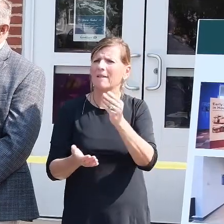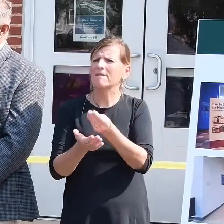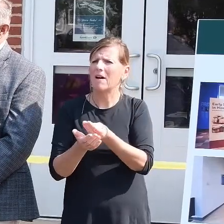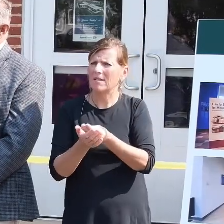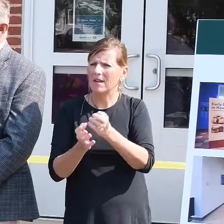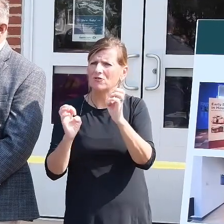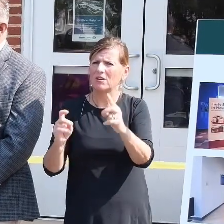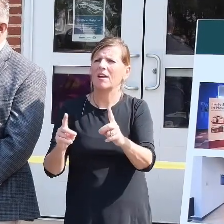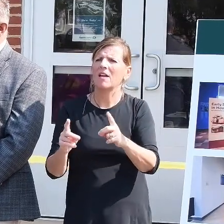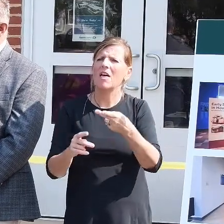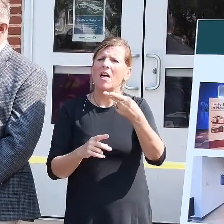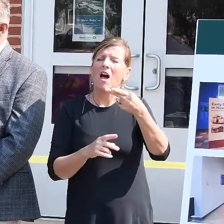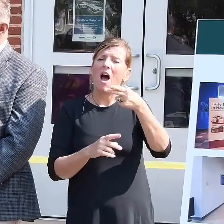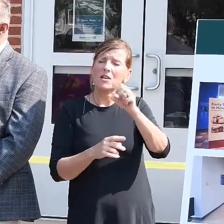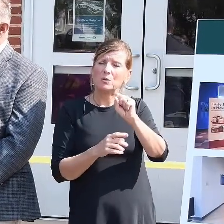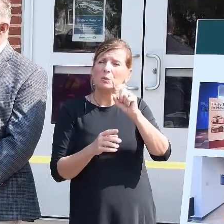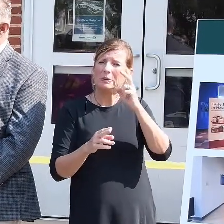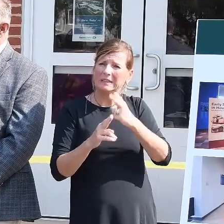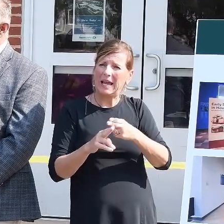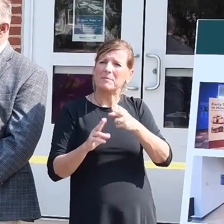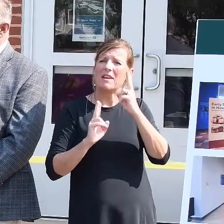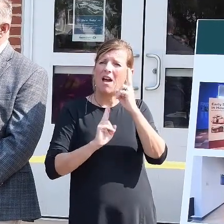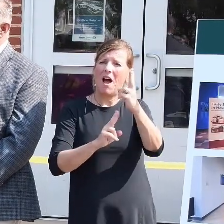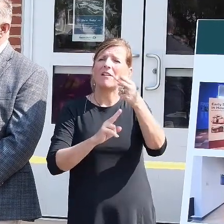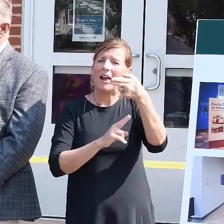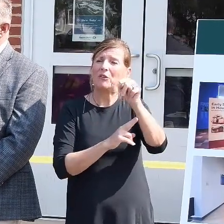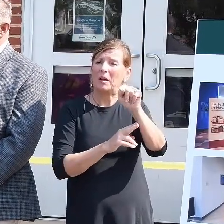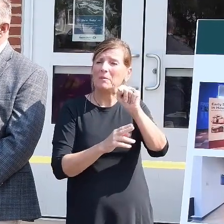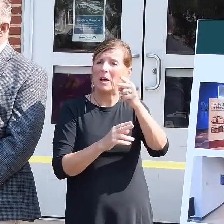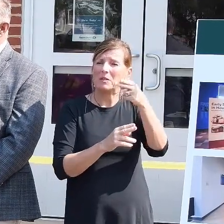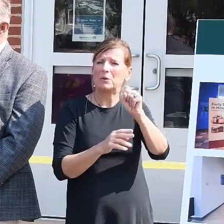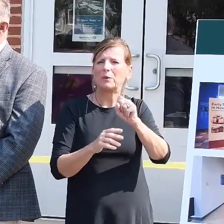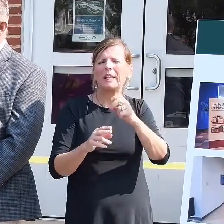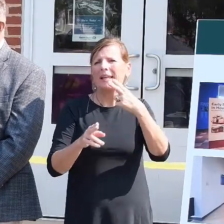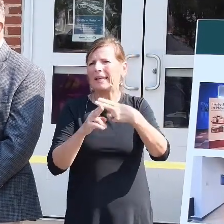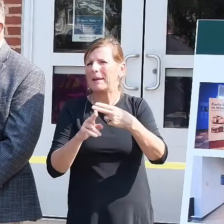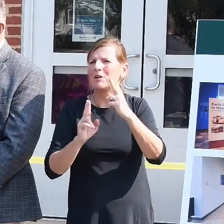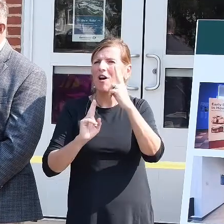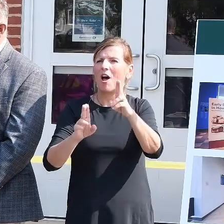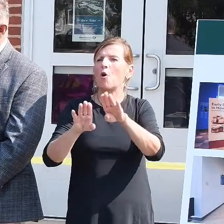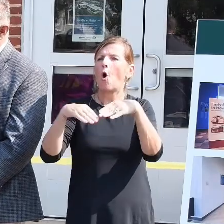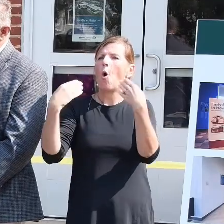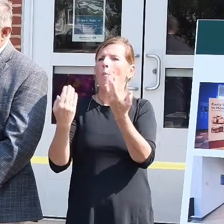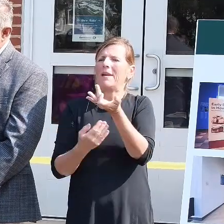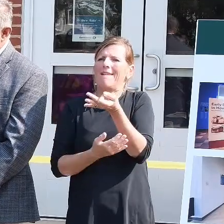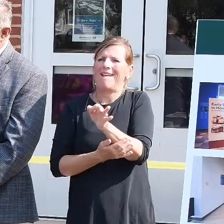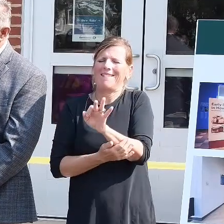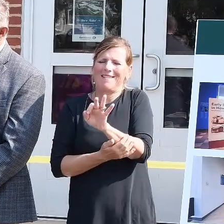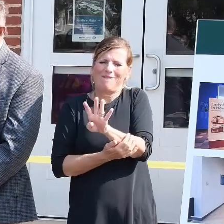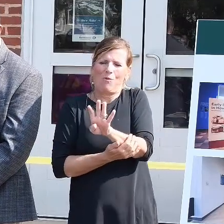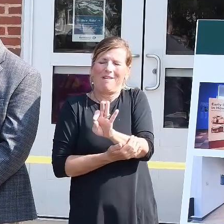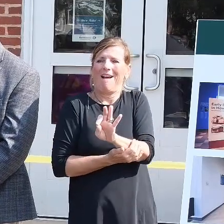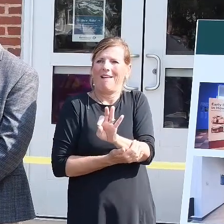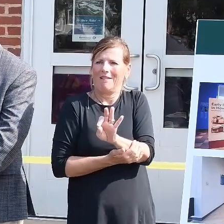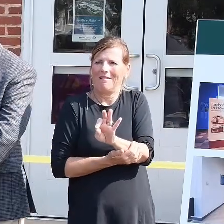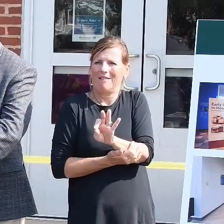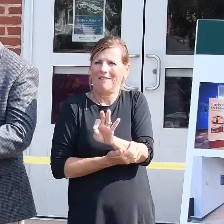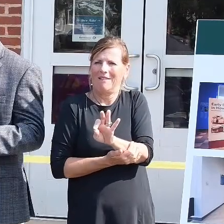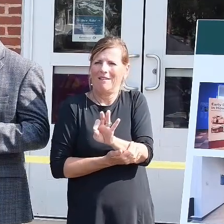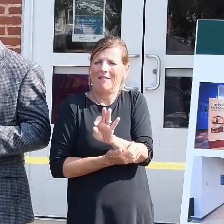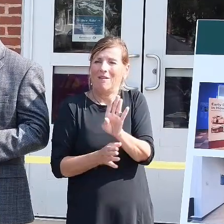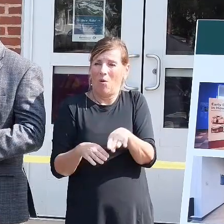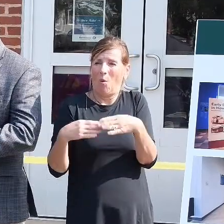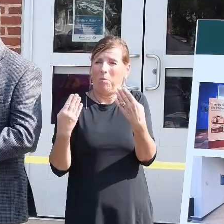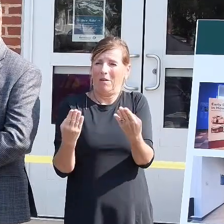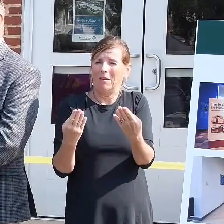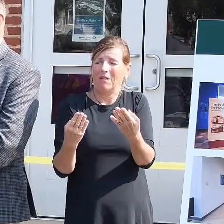High School, named in honor of the inspirational and fearless leader, opened its doors in 1949, providing